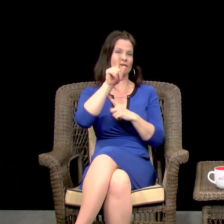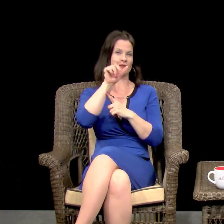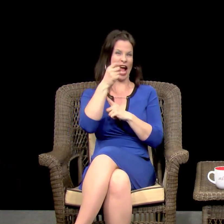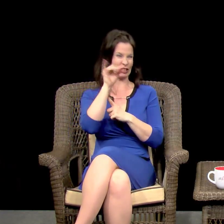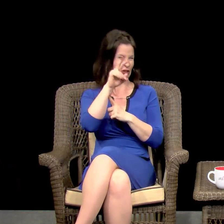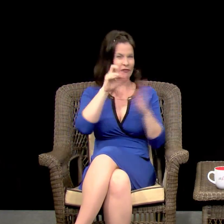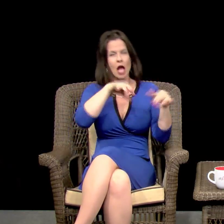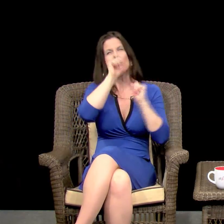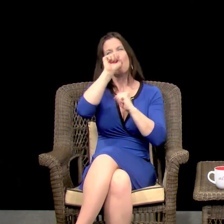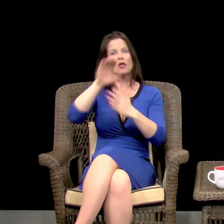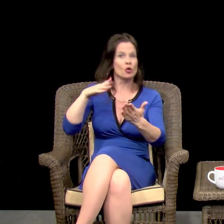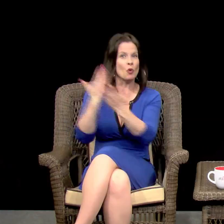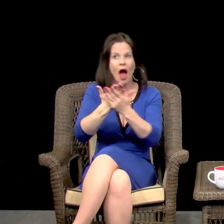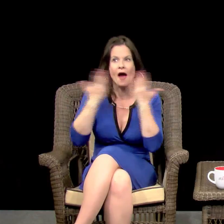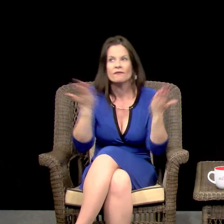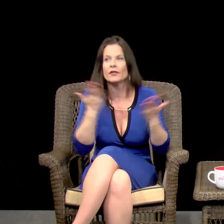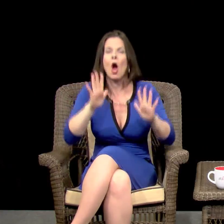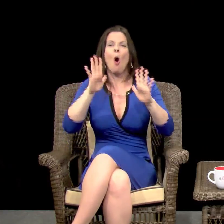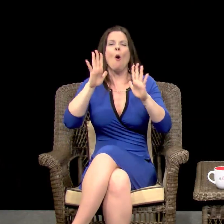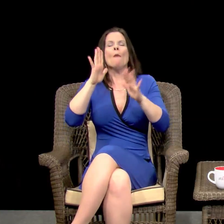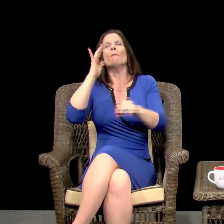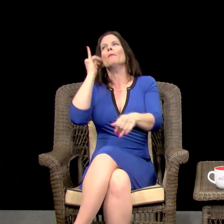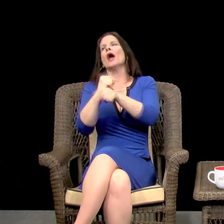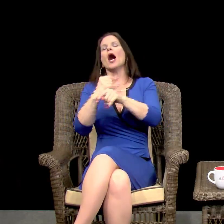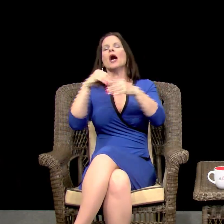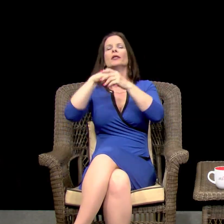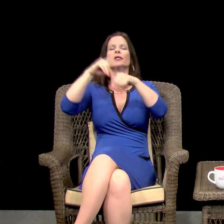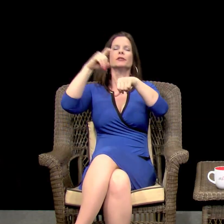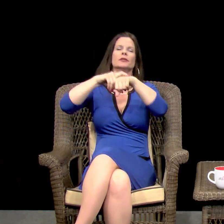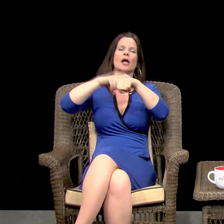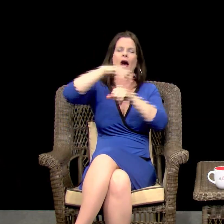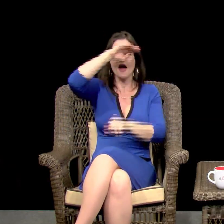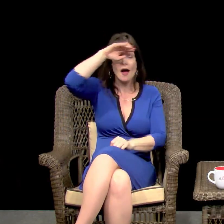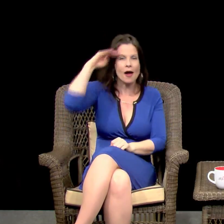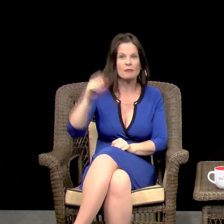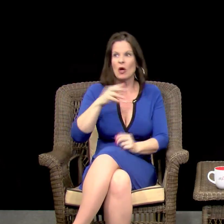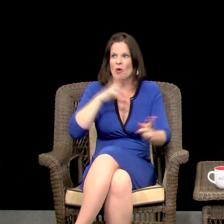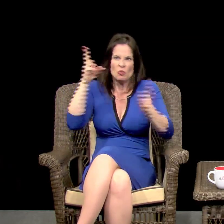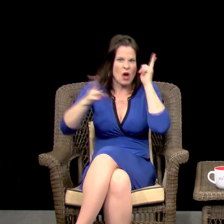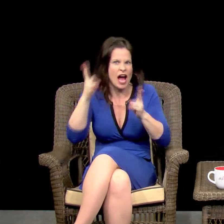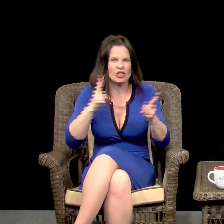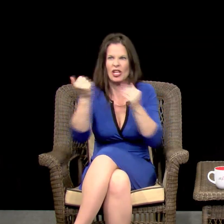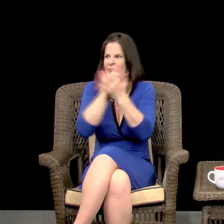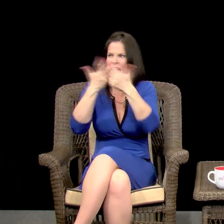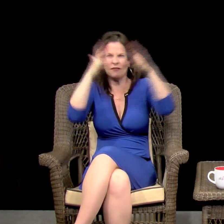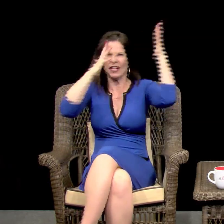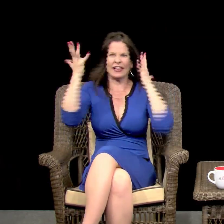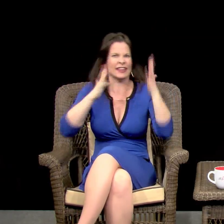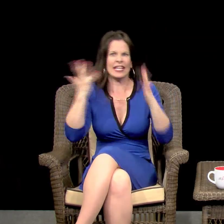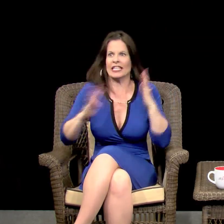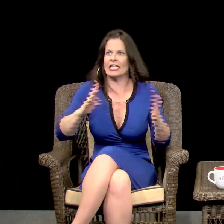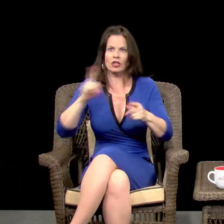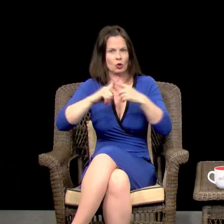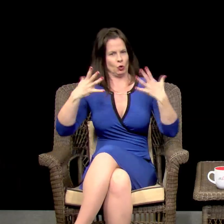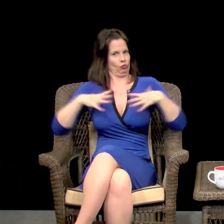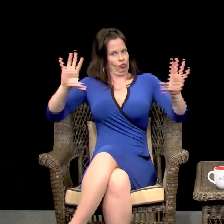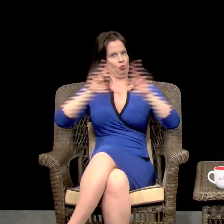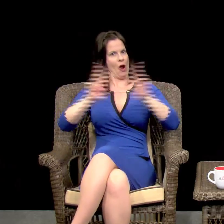it up. And I arrived here and I made it on time. I rushed, I got here, I got dressed, I